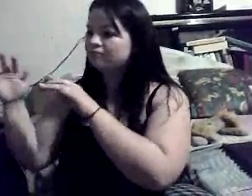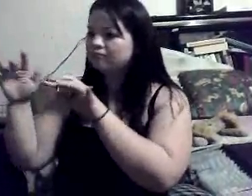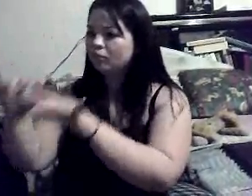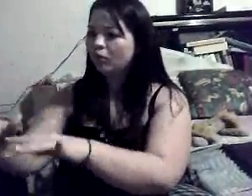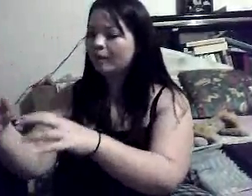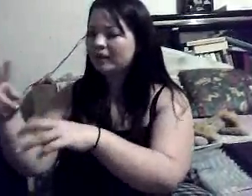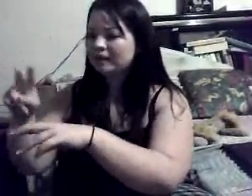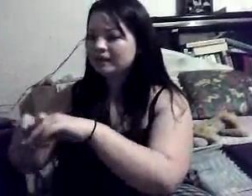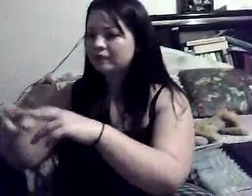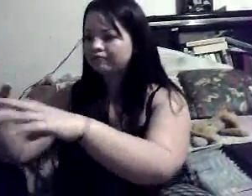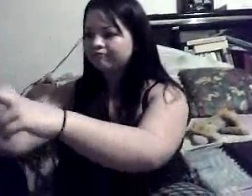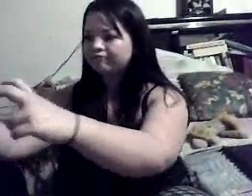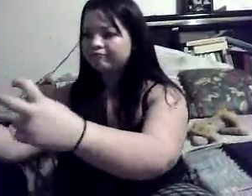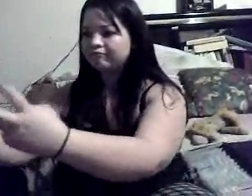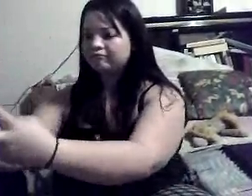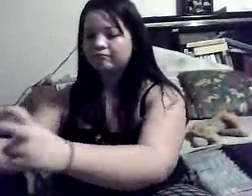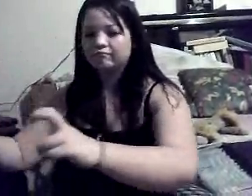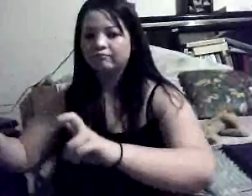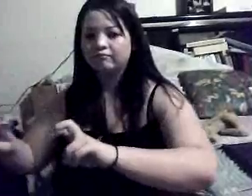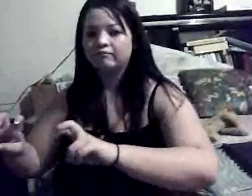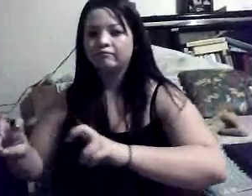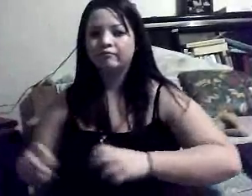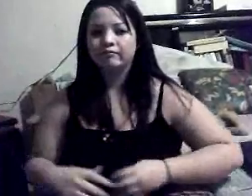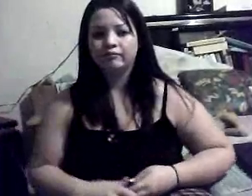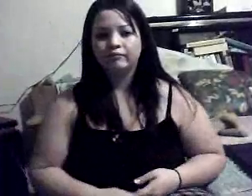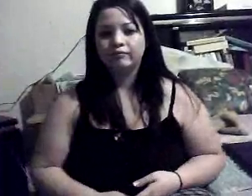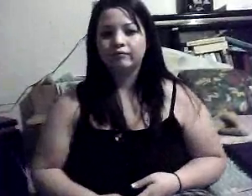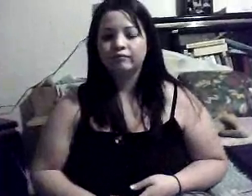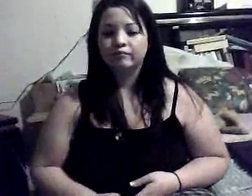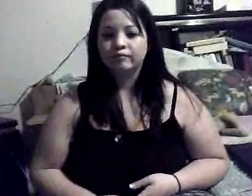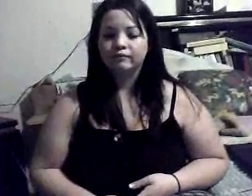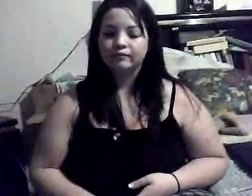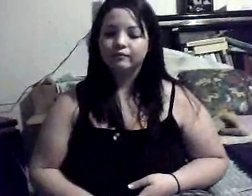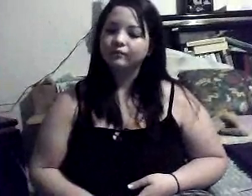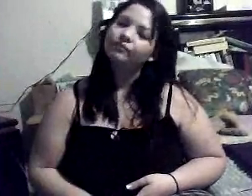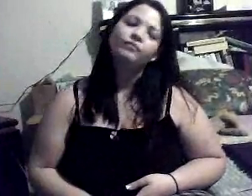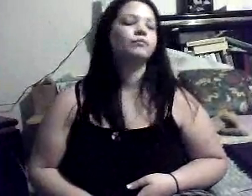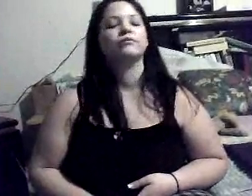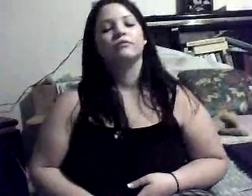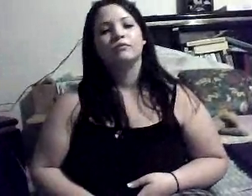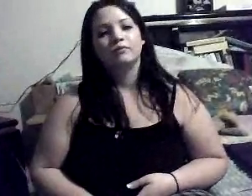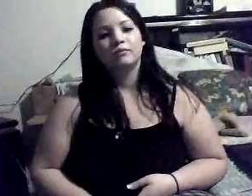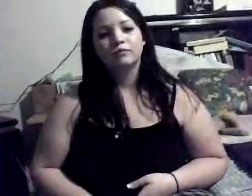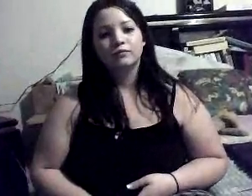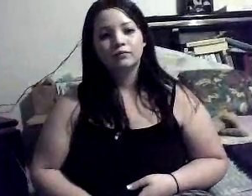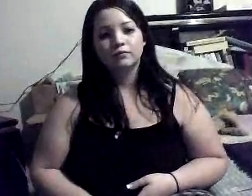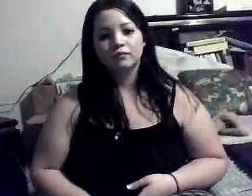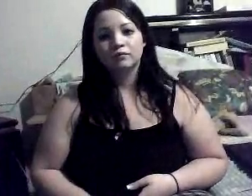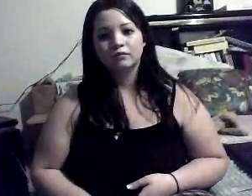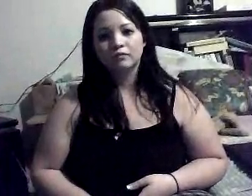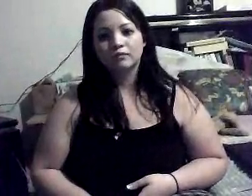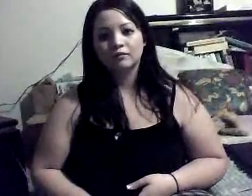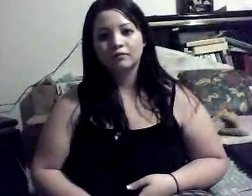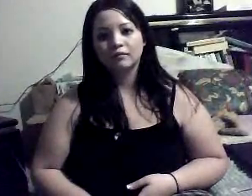Also, there was an old stone sink there. We had no running water. They had to go into the garden and draw water from the